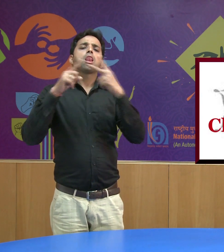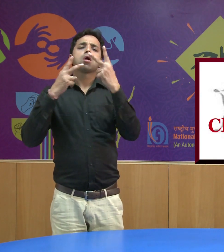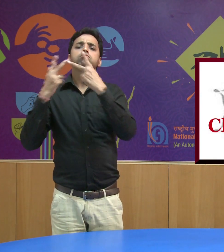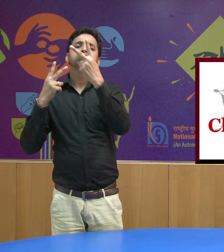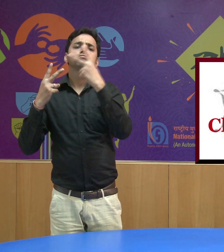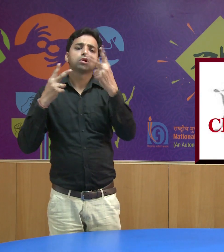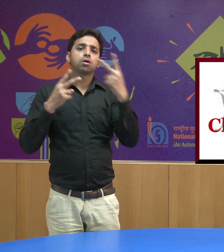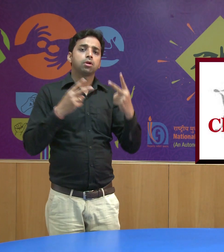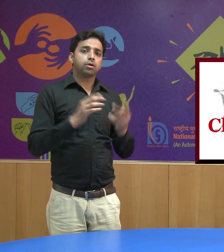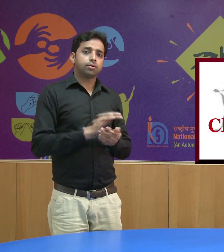Huyen Tsang